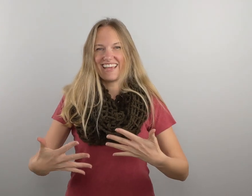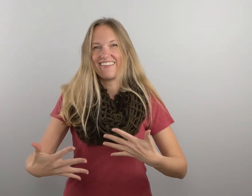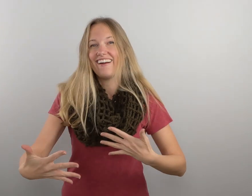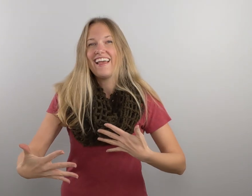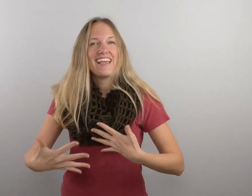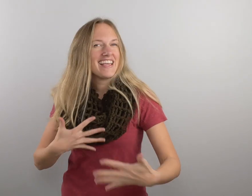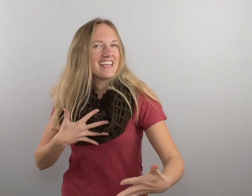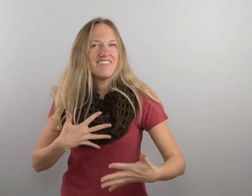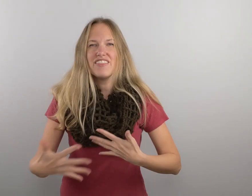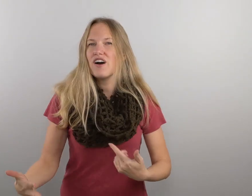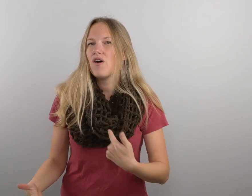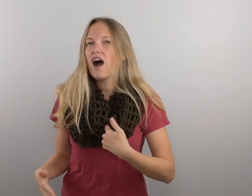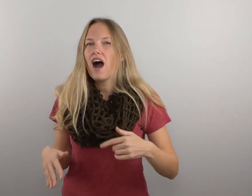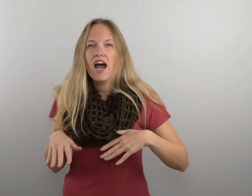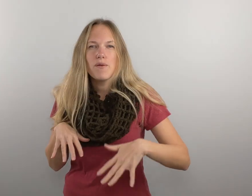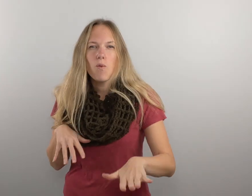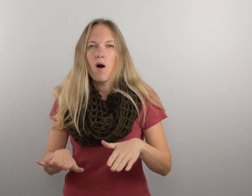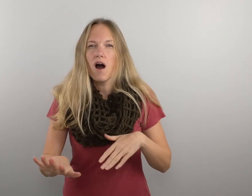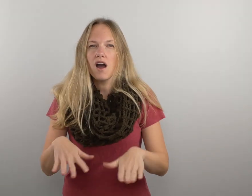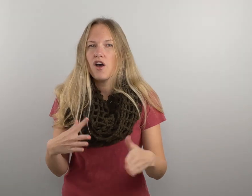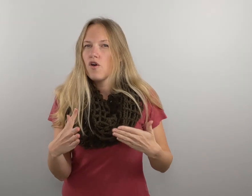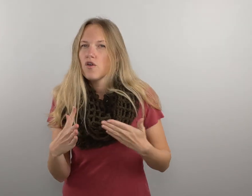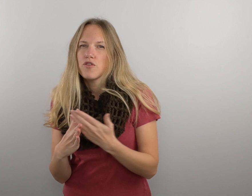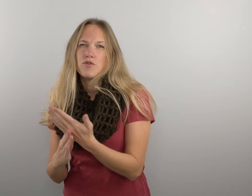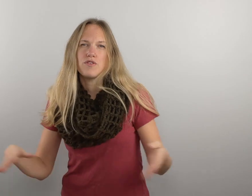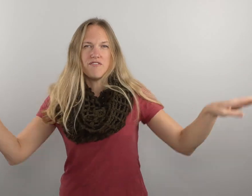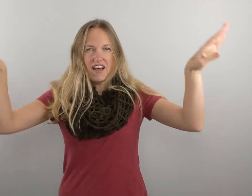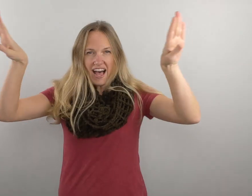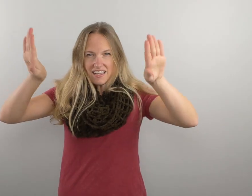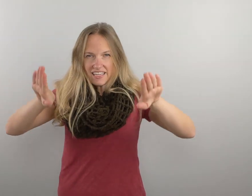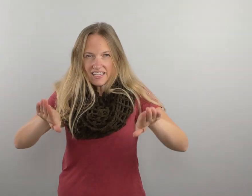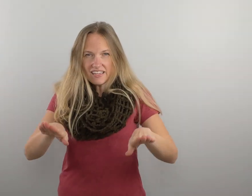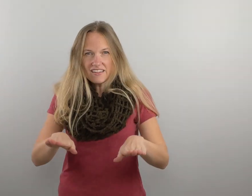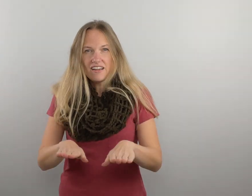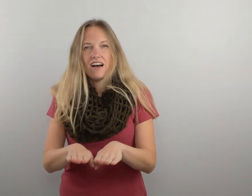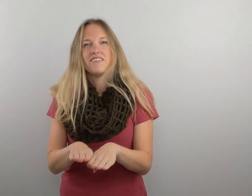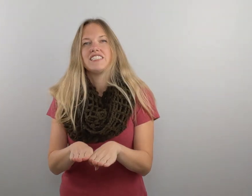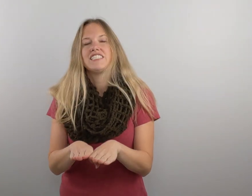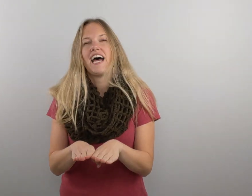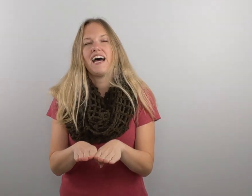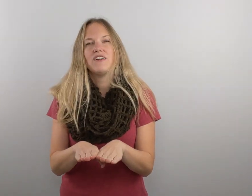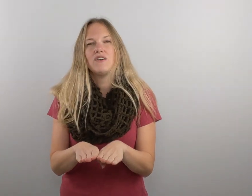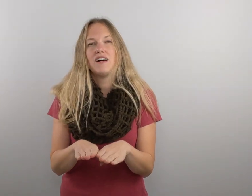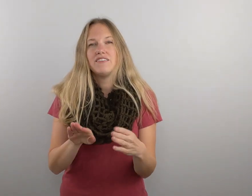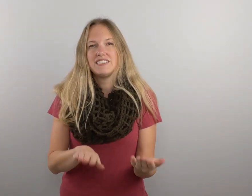together. Even though I walk through the valley of the shadow of